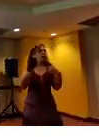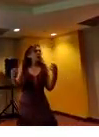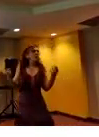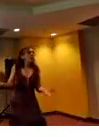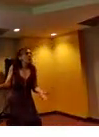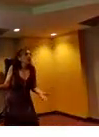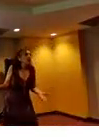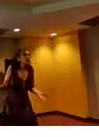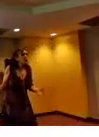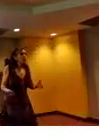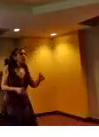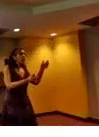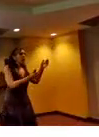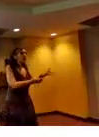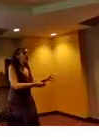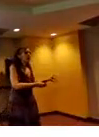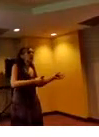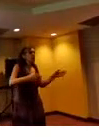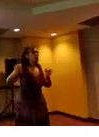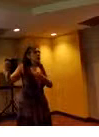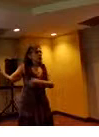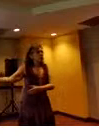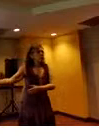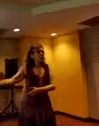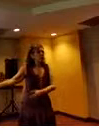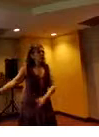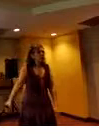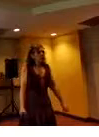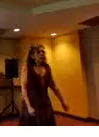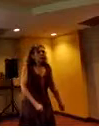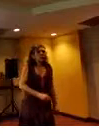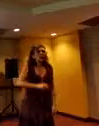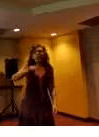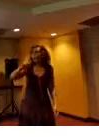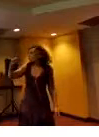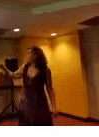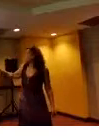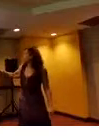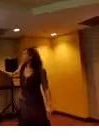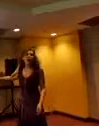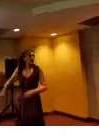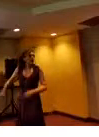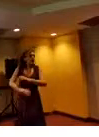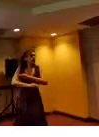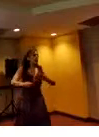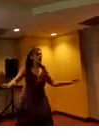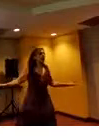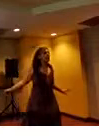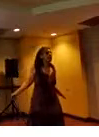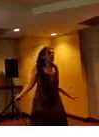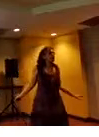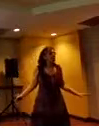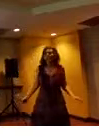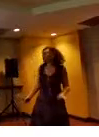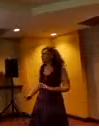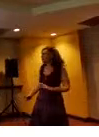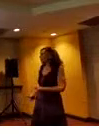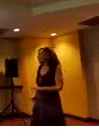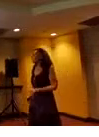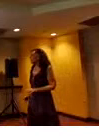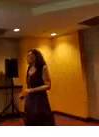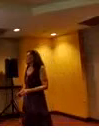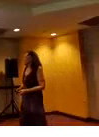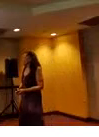our availability. Remember, access, availability. The availability now is so fragmented by